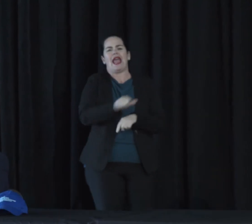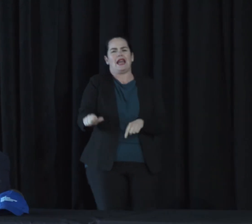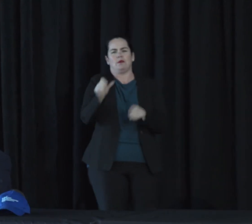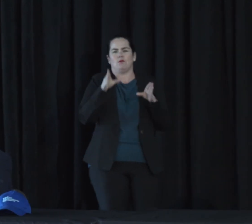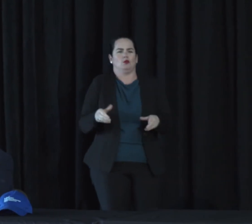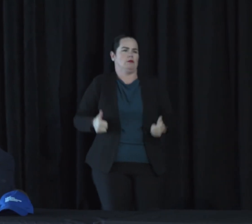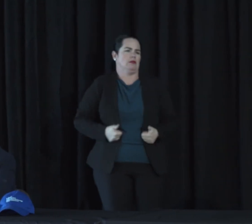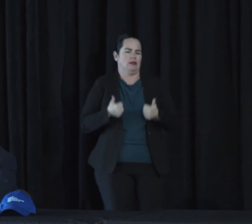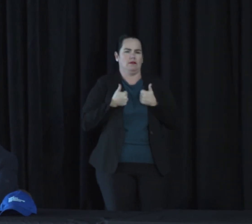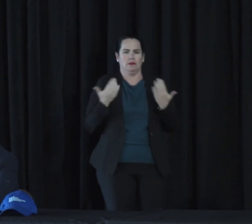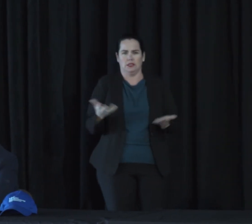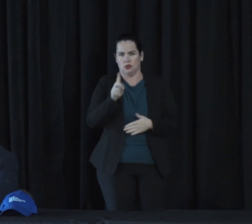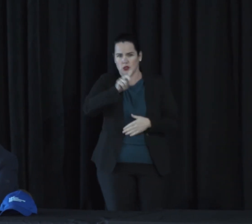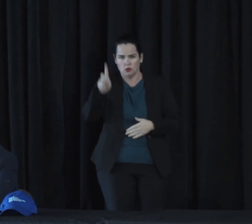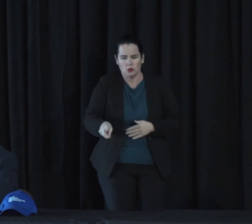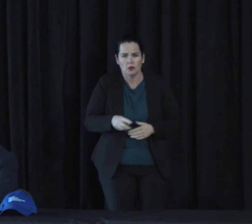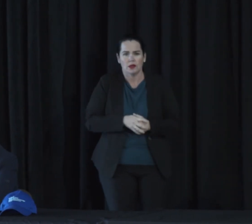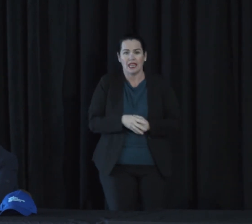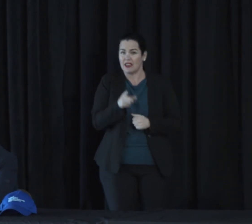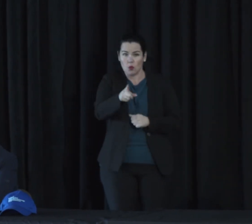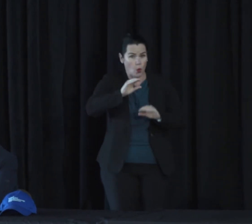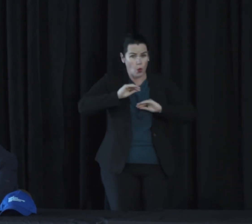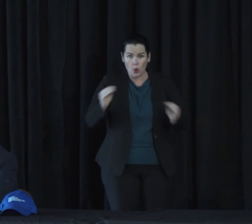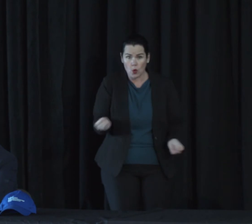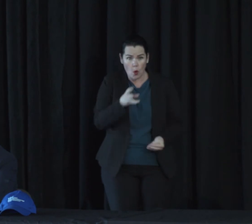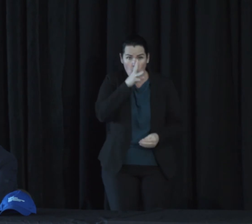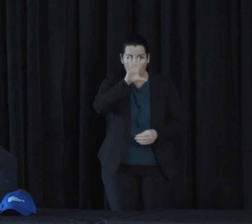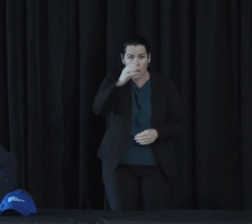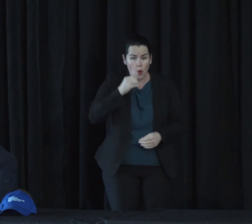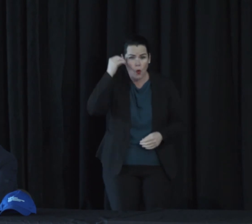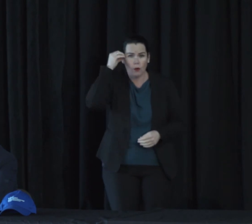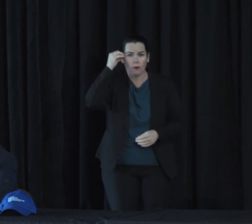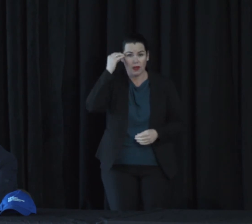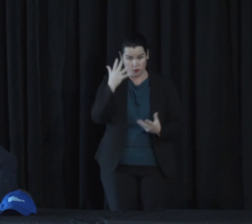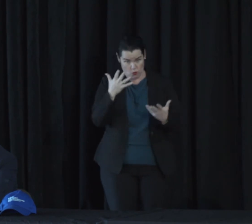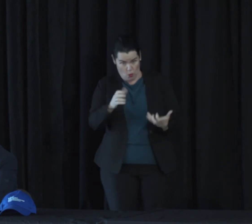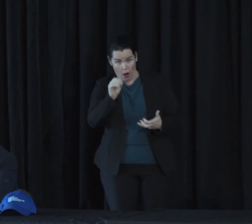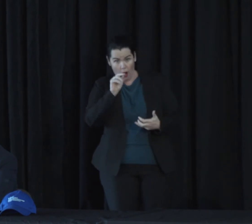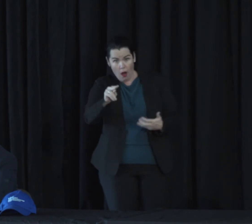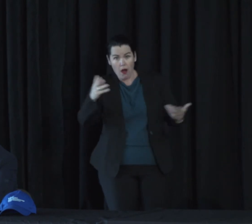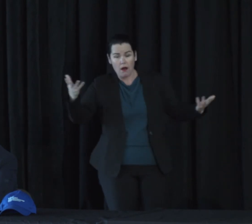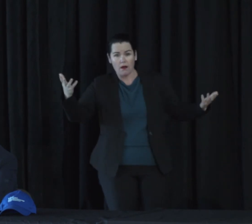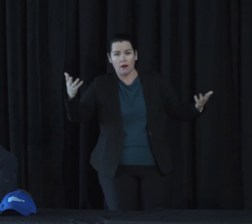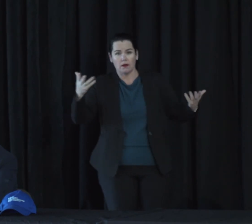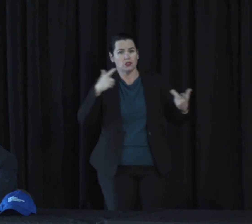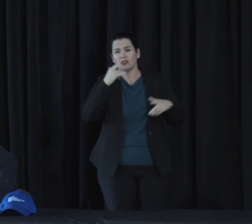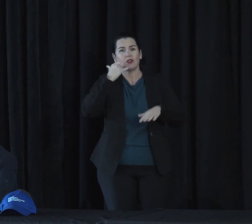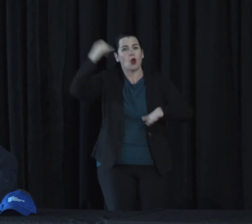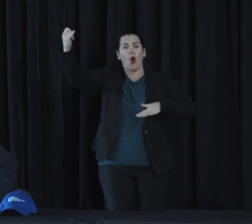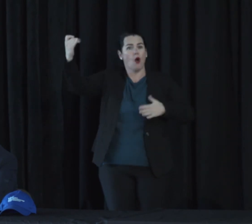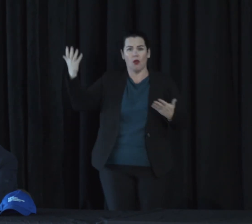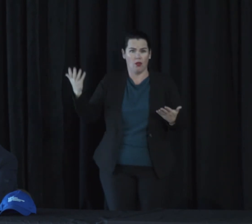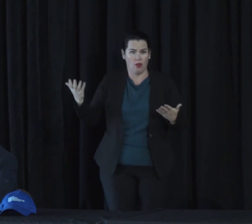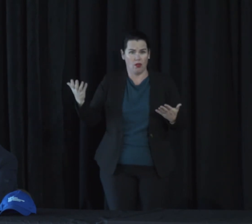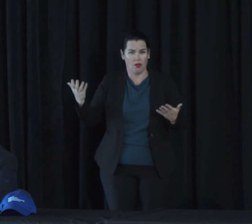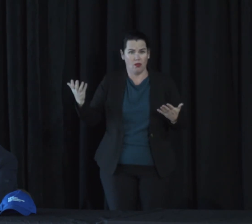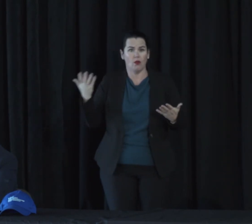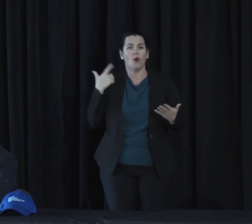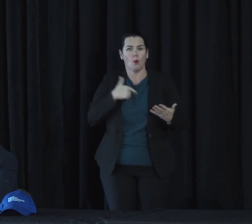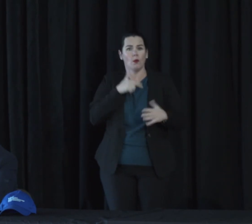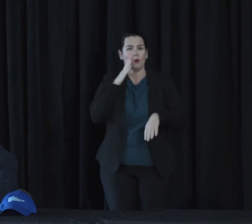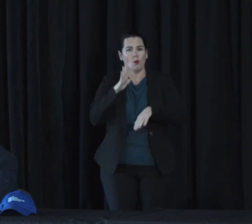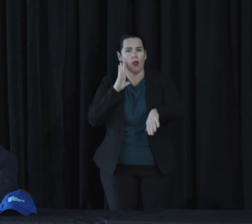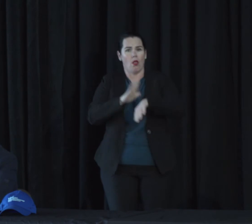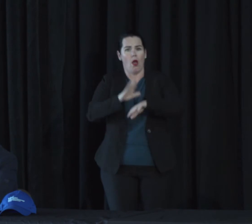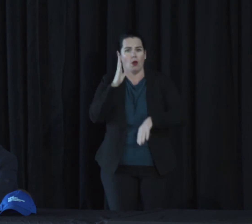not having the service of water to get it on by just making a phone call and getting